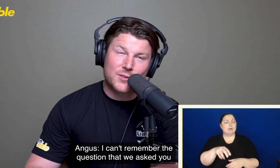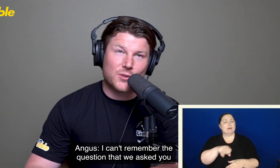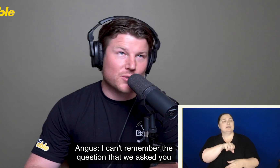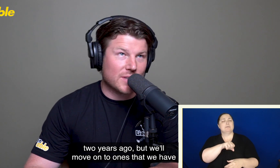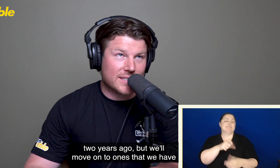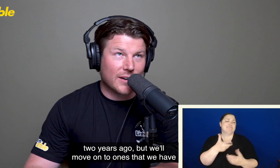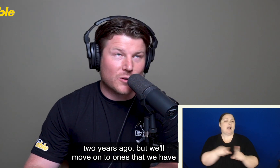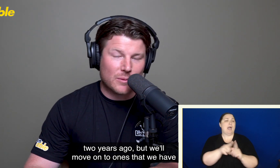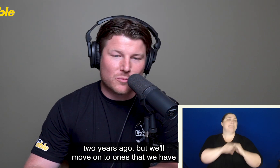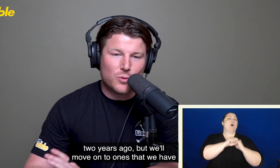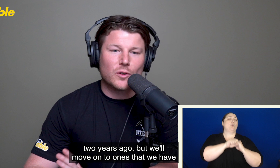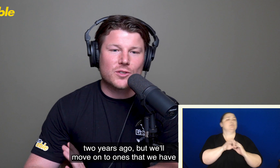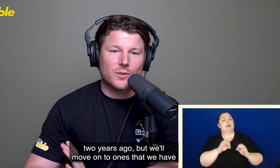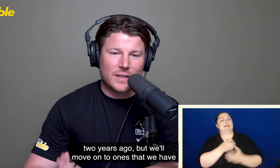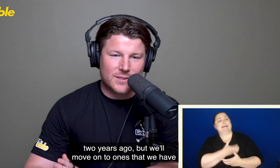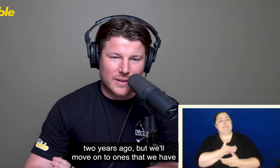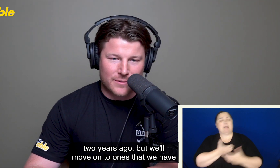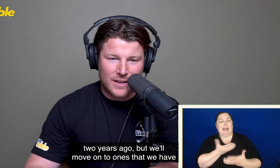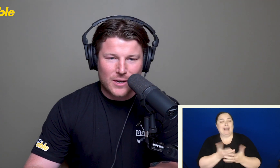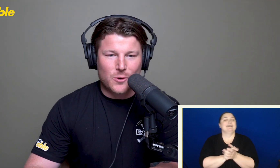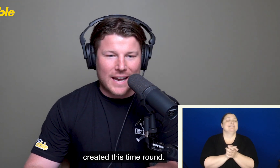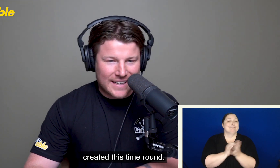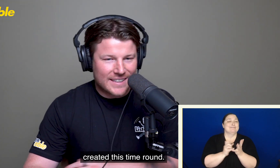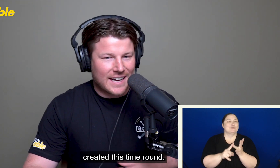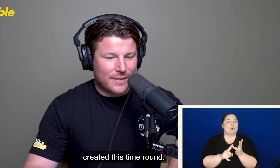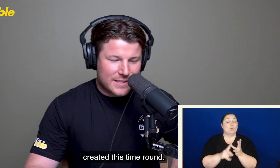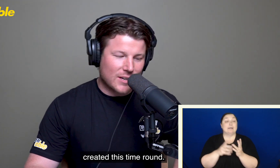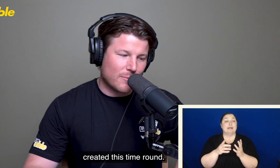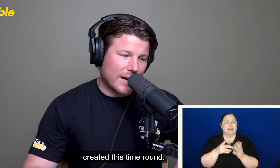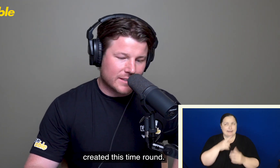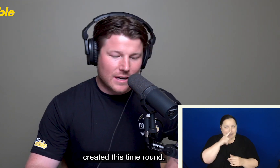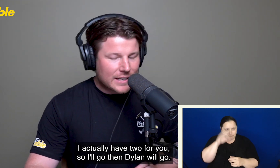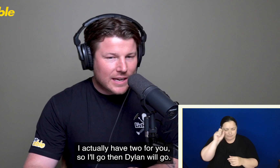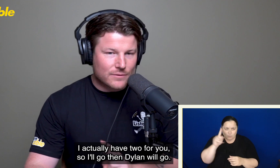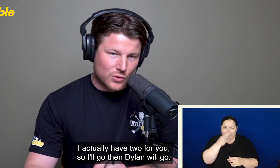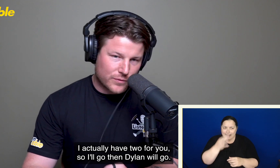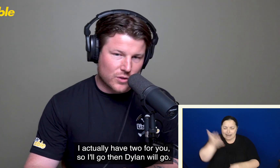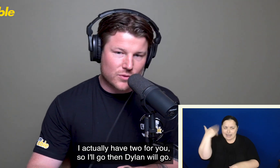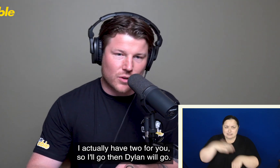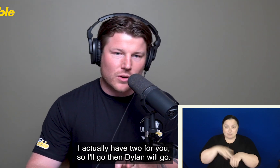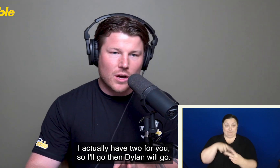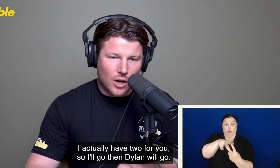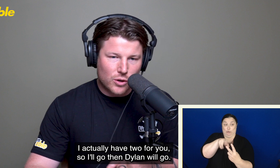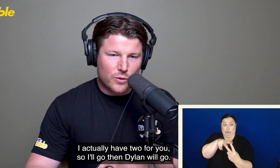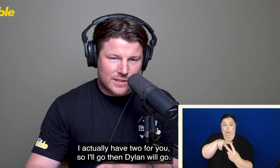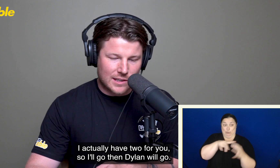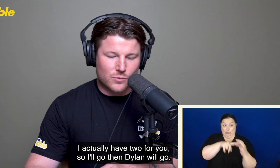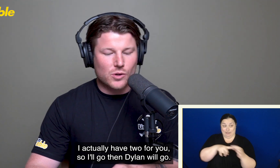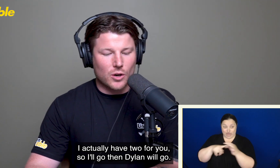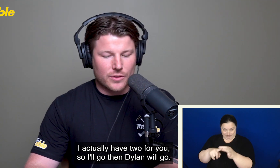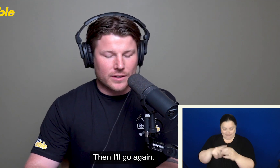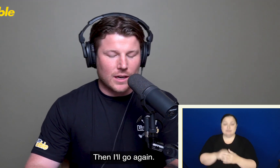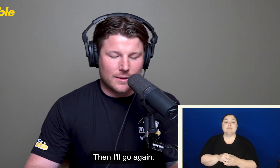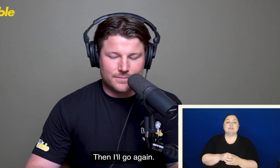we asked you 2 years ago, but we'll move on to ones that we have created this time round. I actually have 2 for you, so I'll go, then